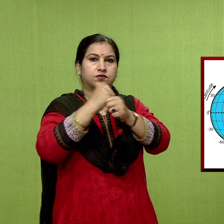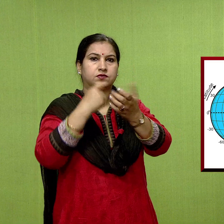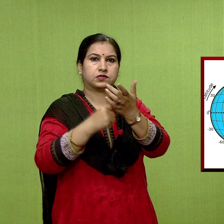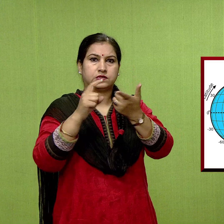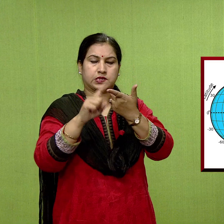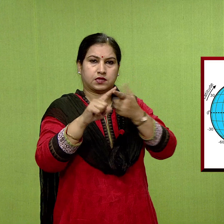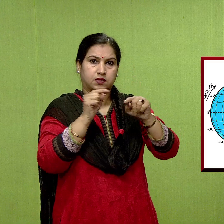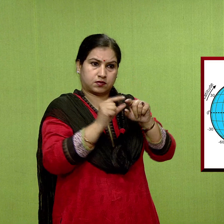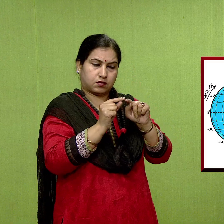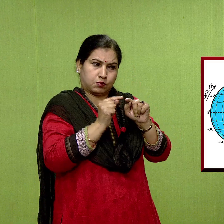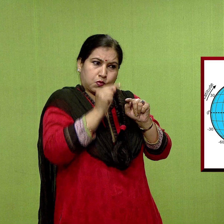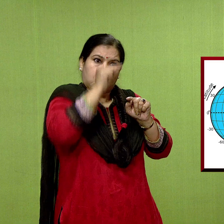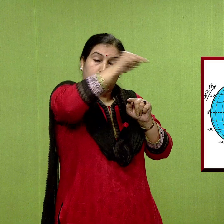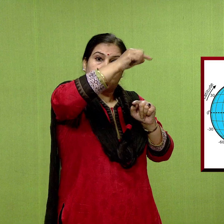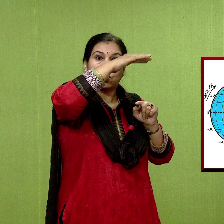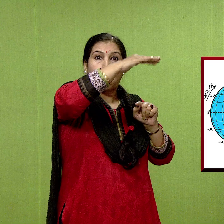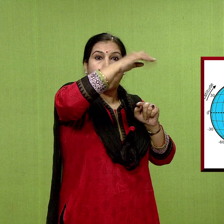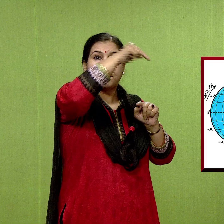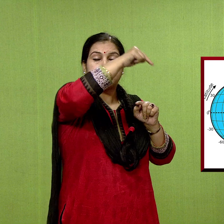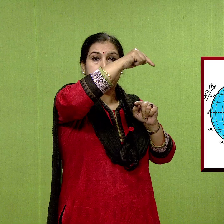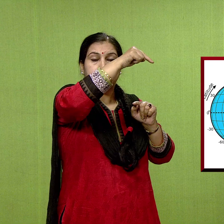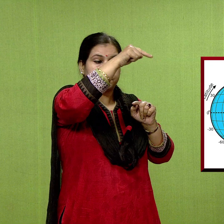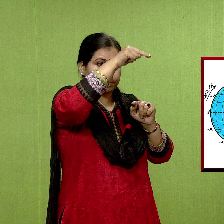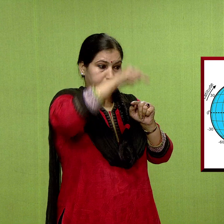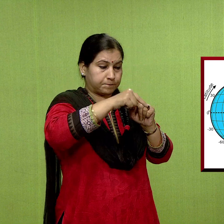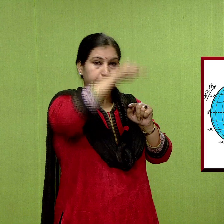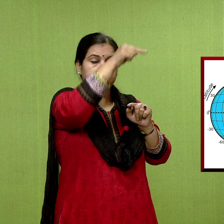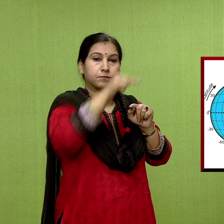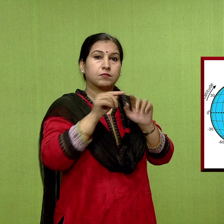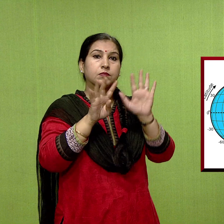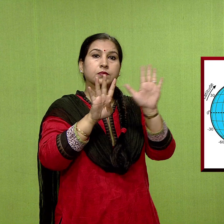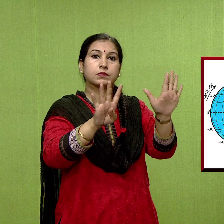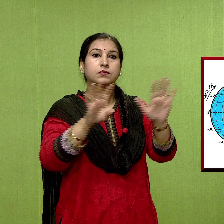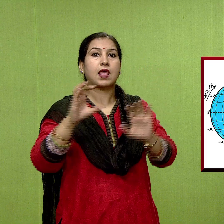and the farthest is 90 degrees or the pole.